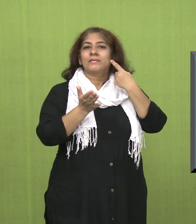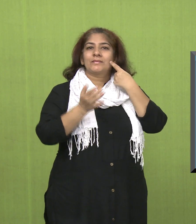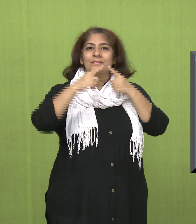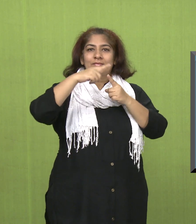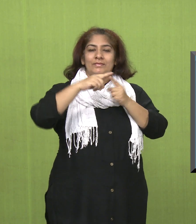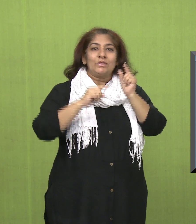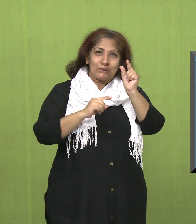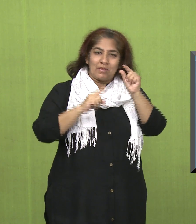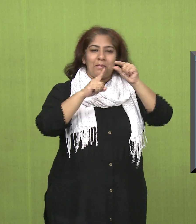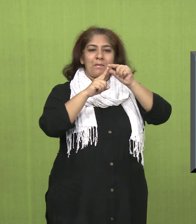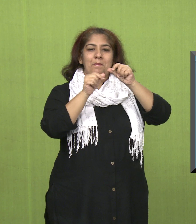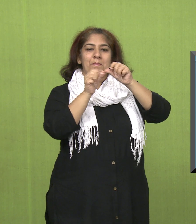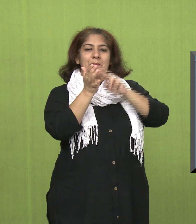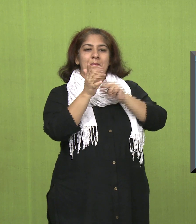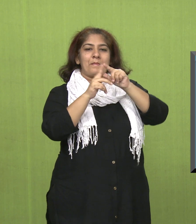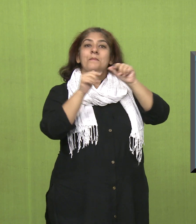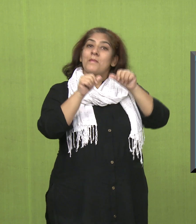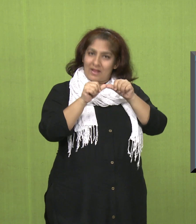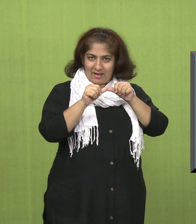is Ritu Panda.